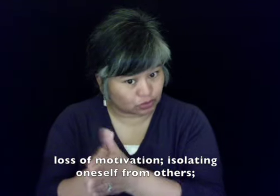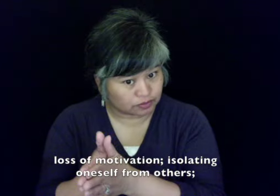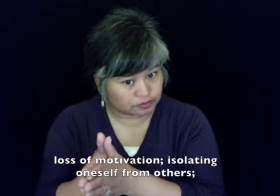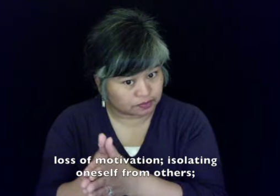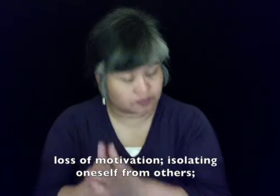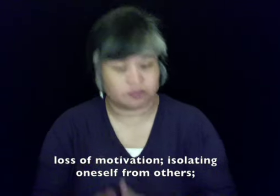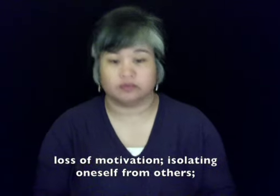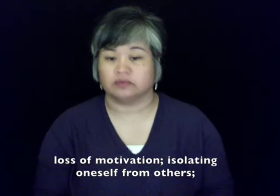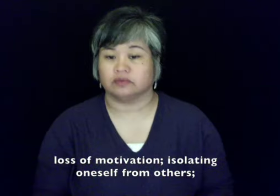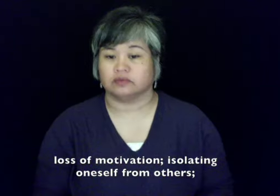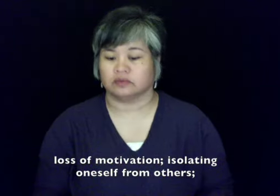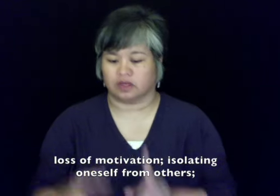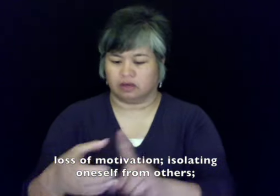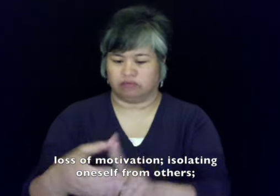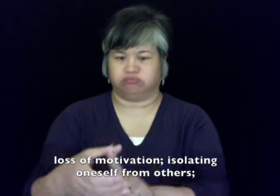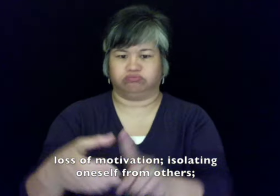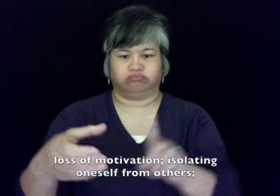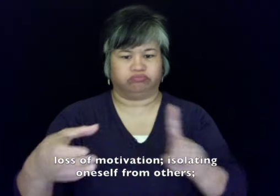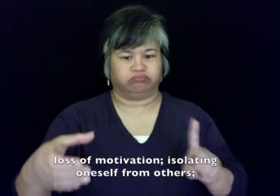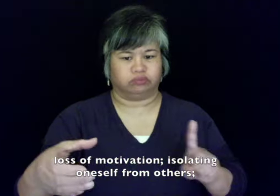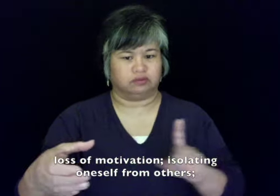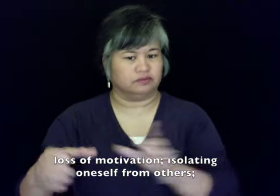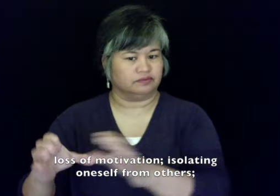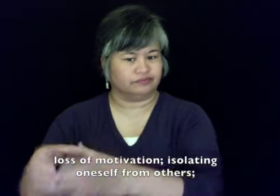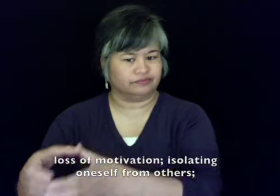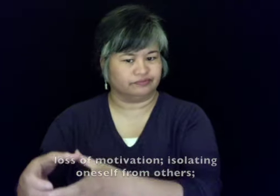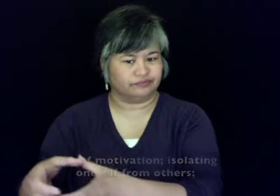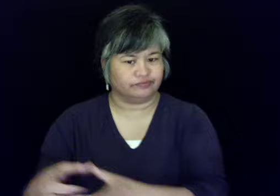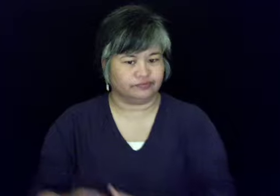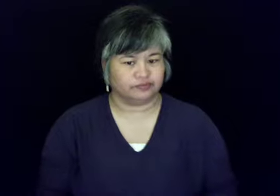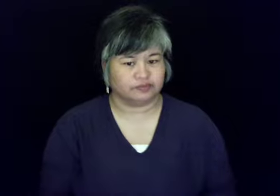Loss of motivation, isolating oneself from others.